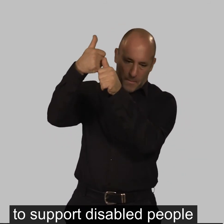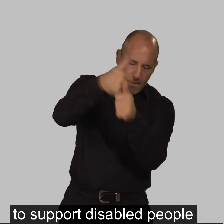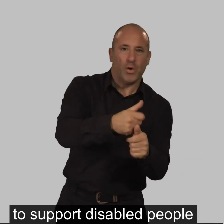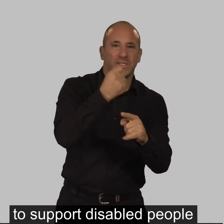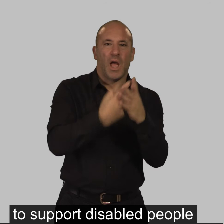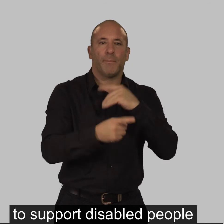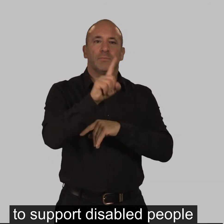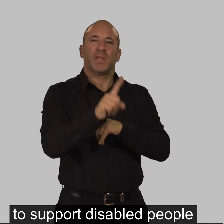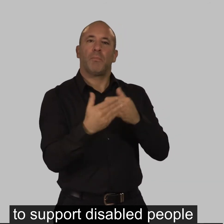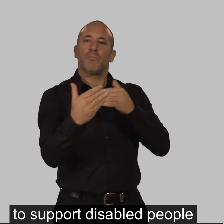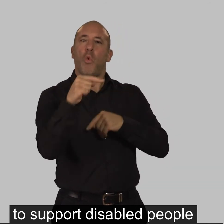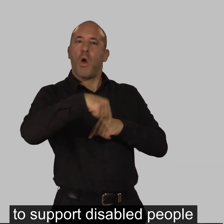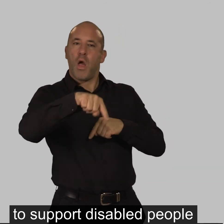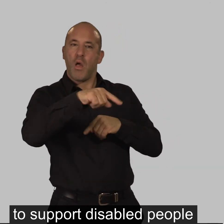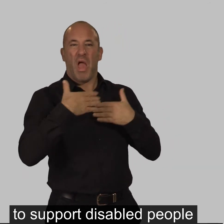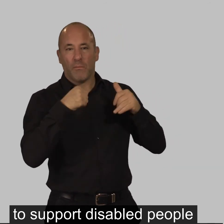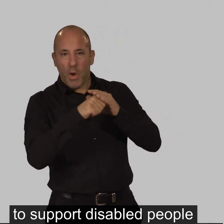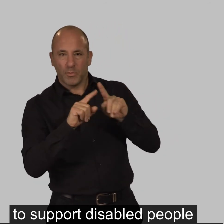disabled people and people with health conditions.